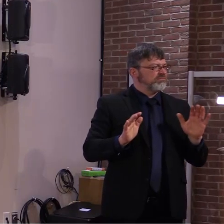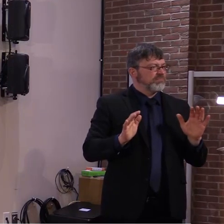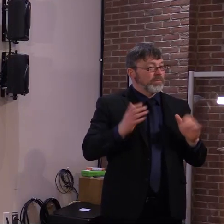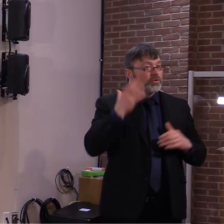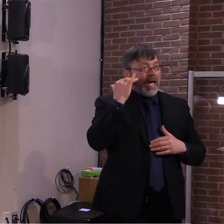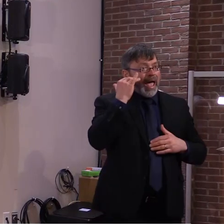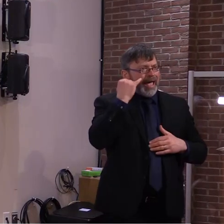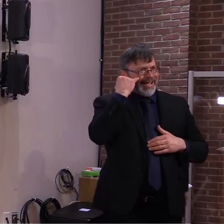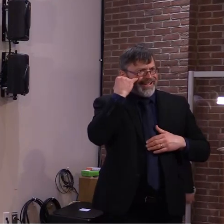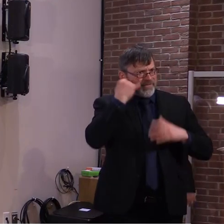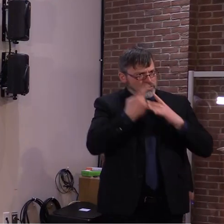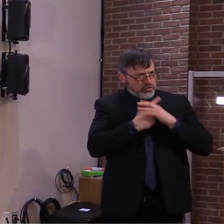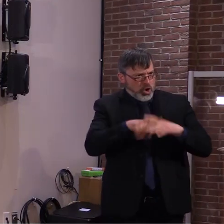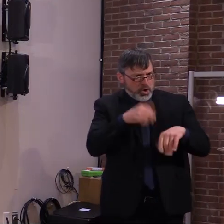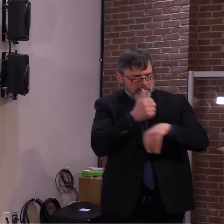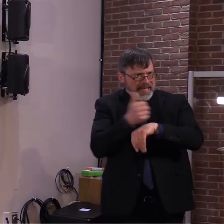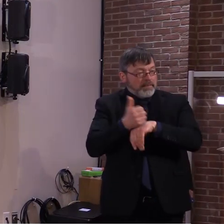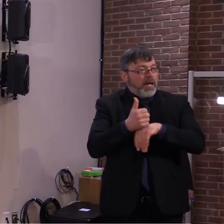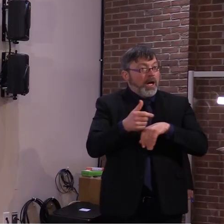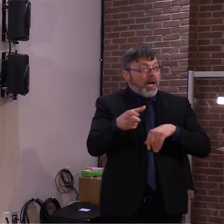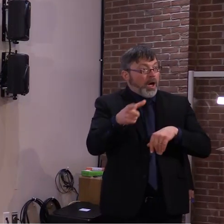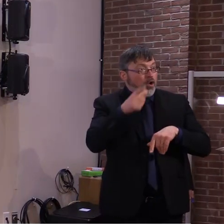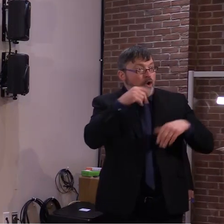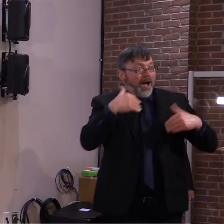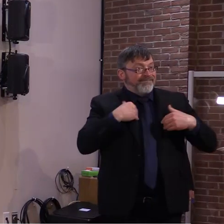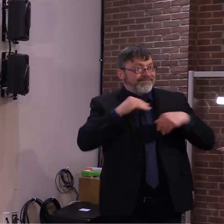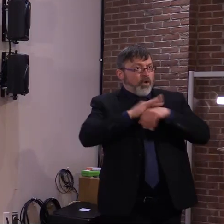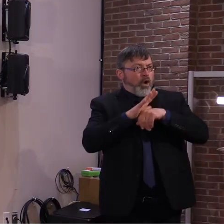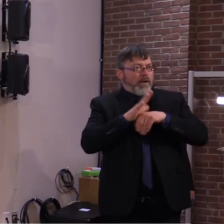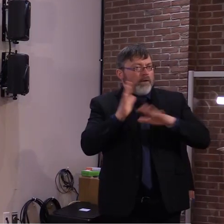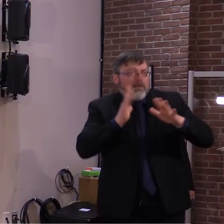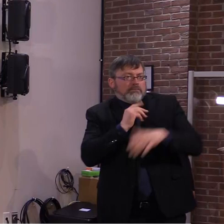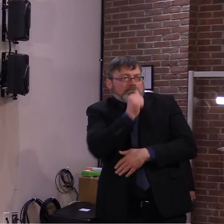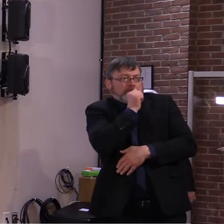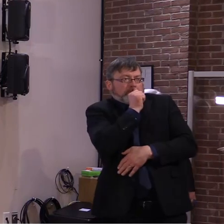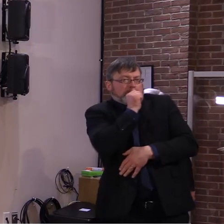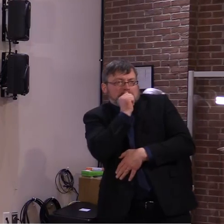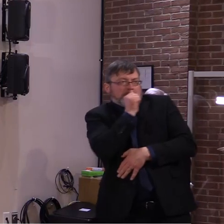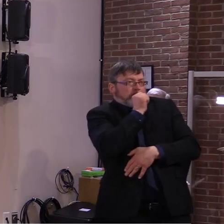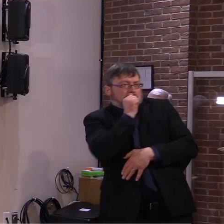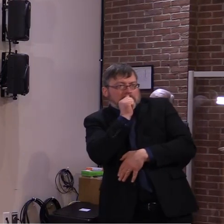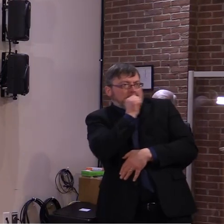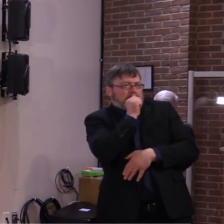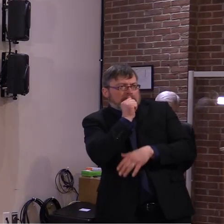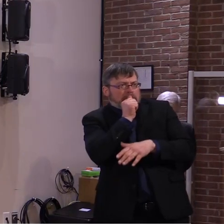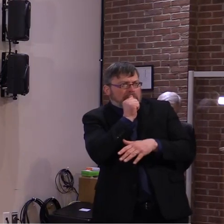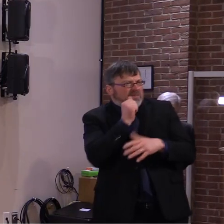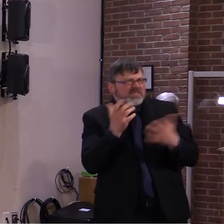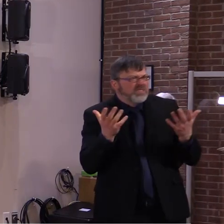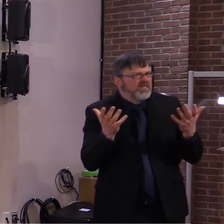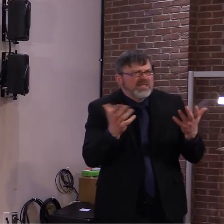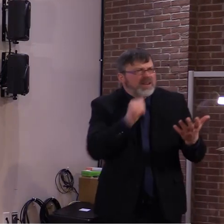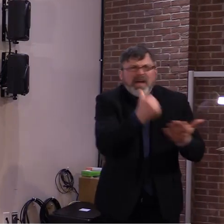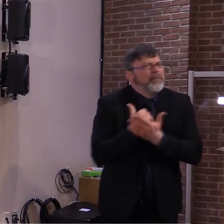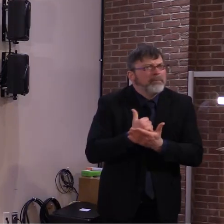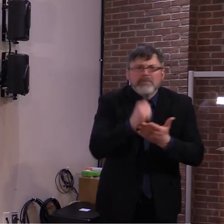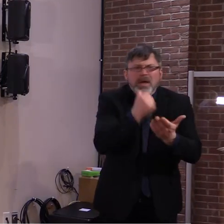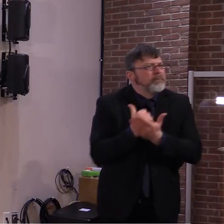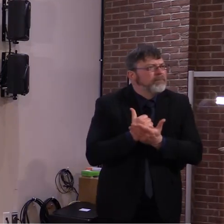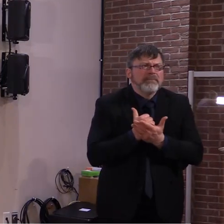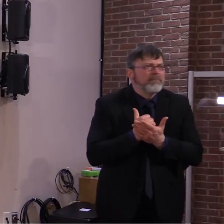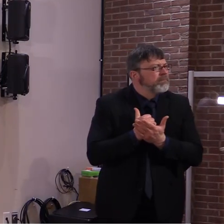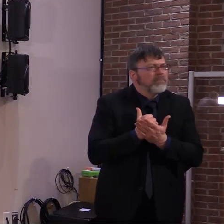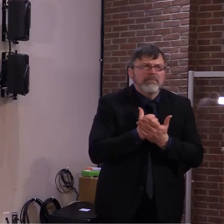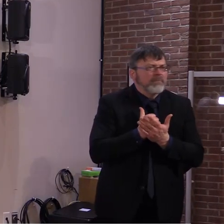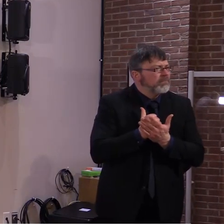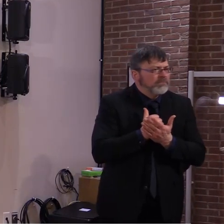hurts everyone by creating more fear or anger instead of focusing on the disease that is causing the problem. It can